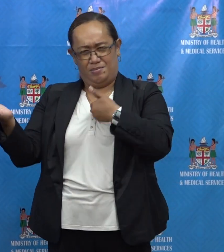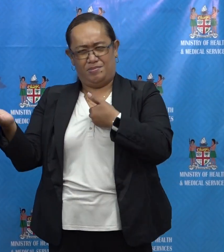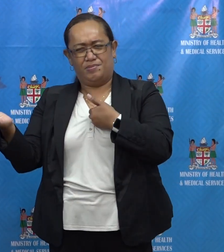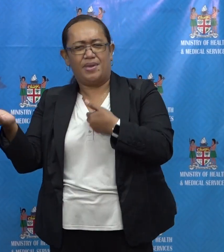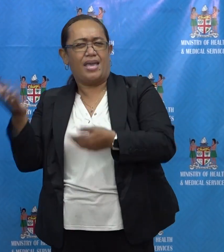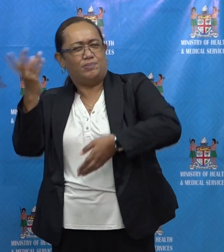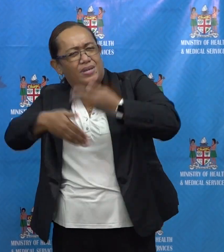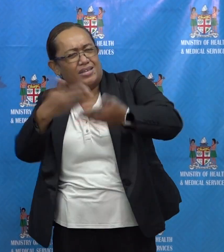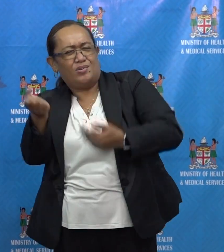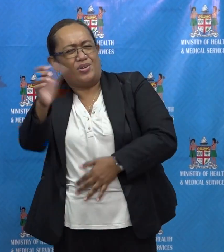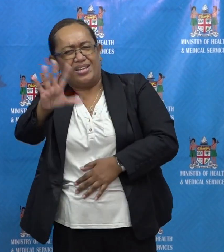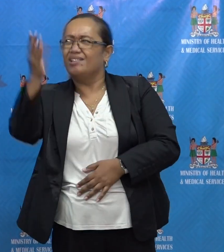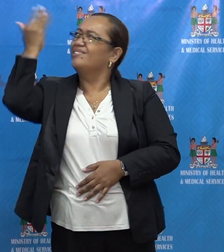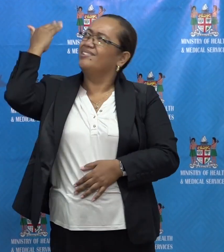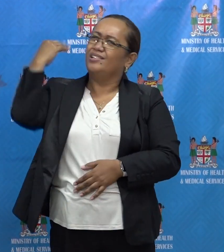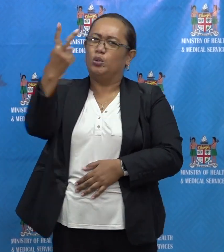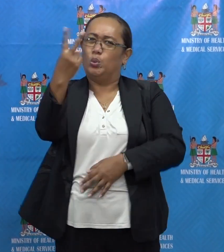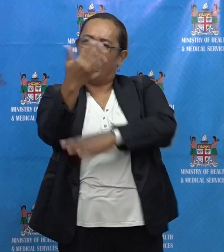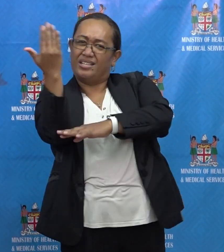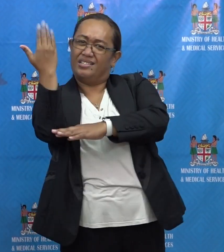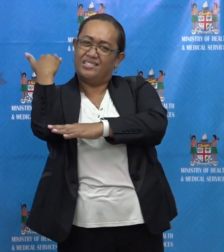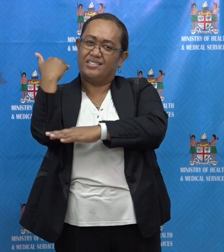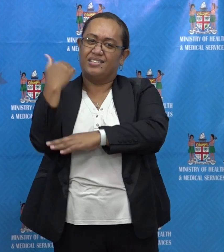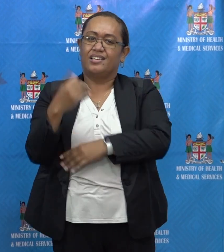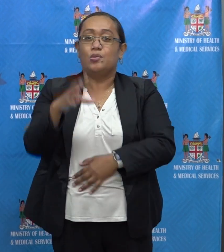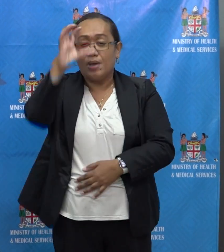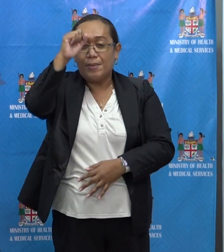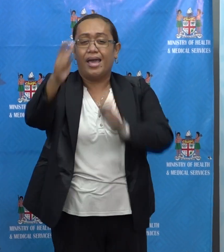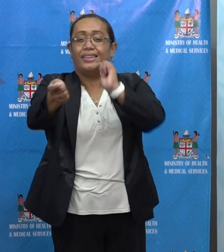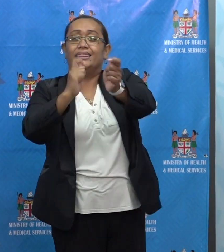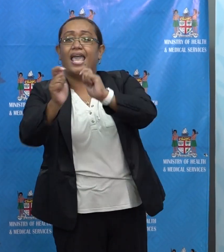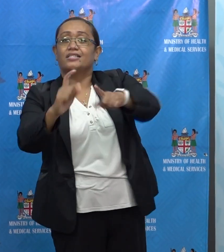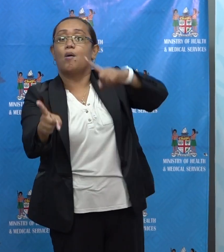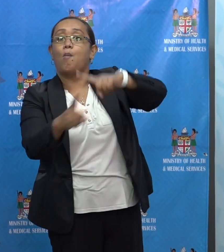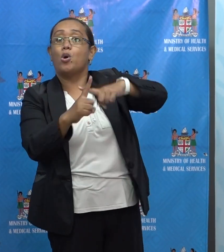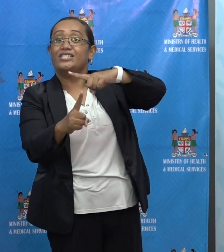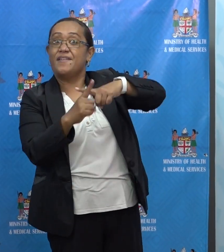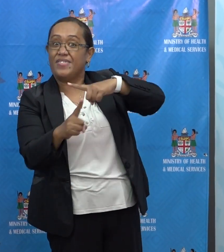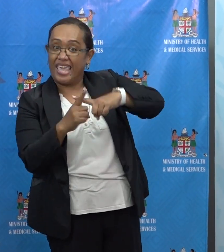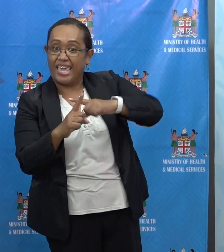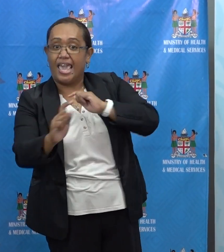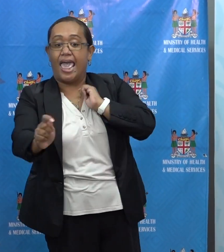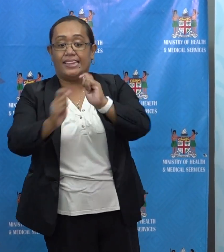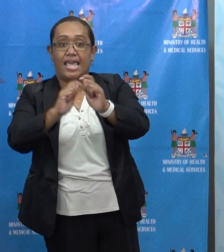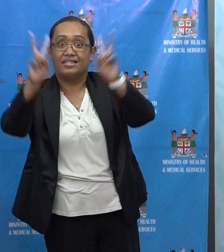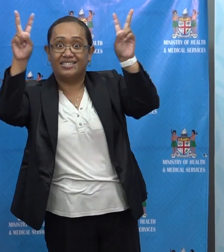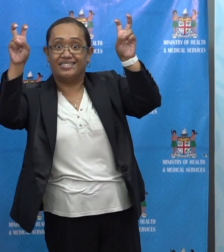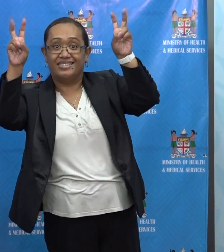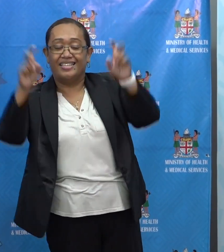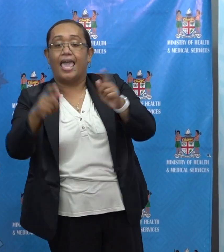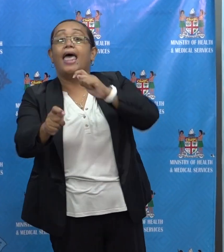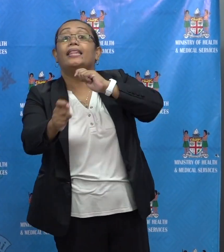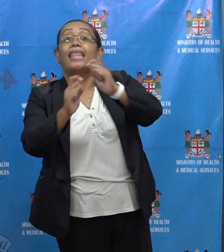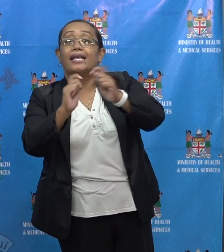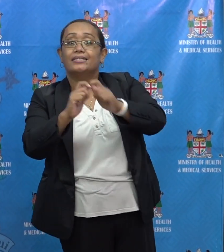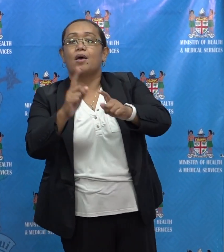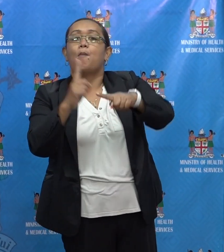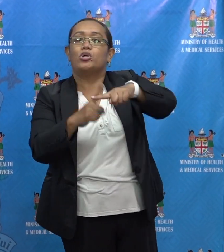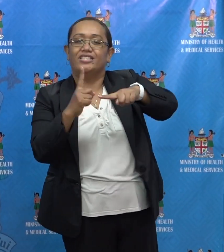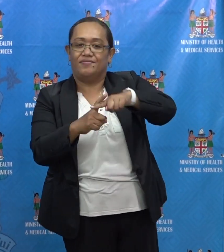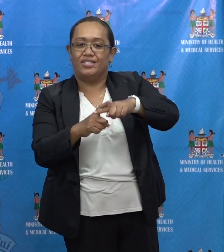this measure called test positivity. Yeah? So I mentioned that our overall test positivity is